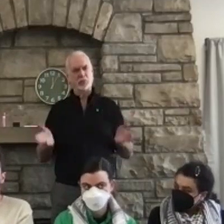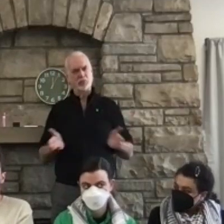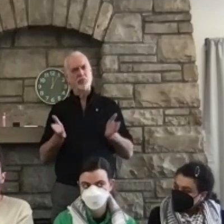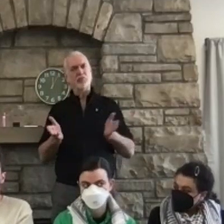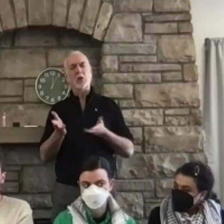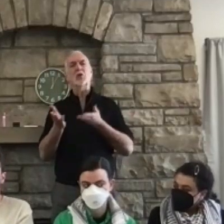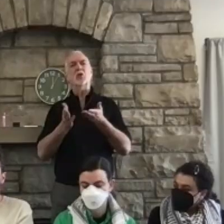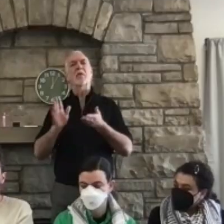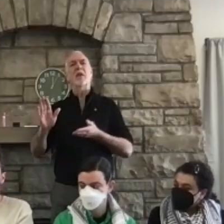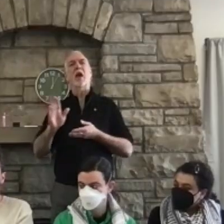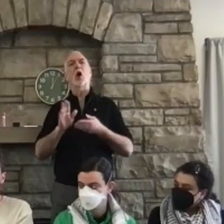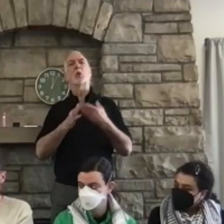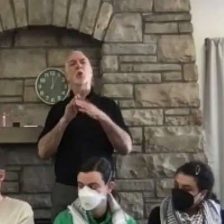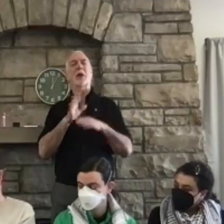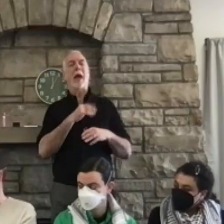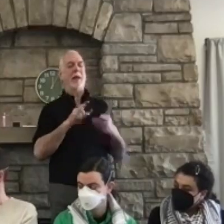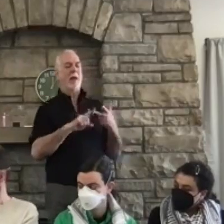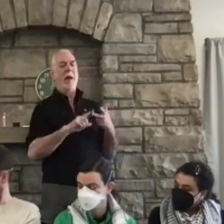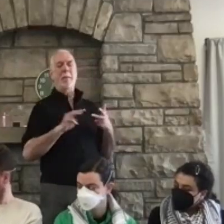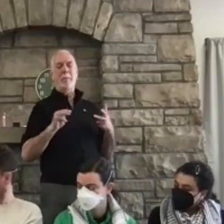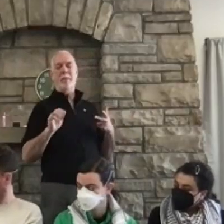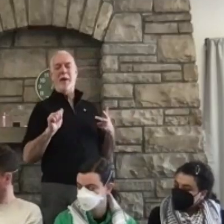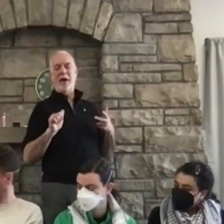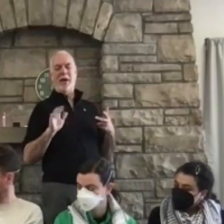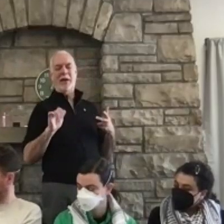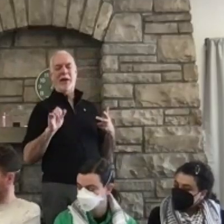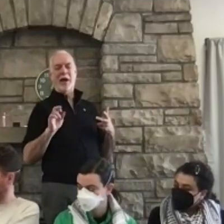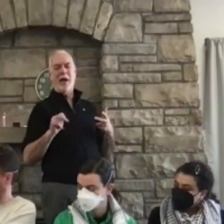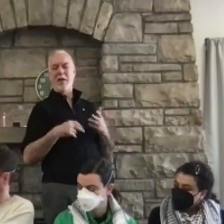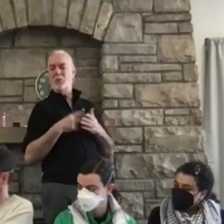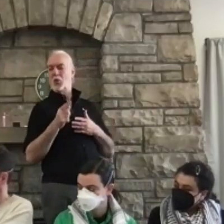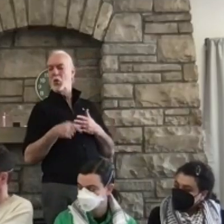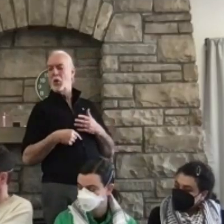they have Makan program, which means space.